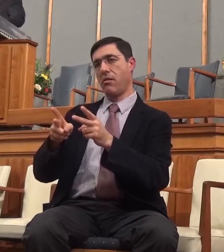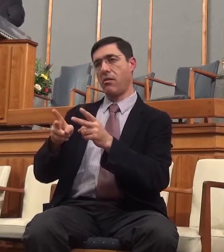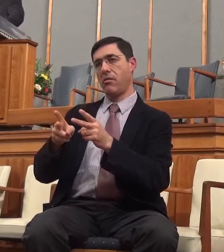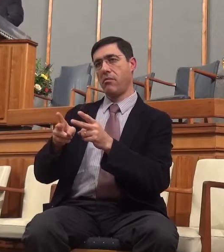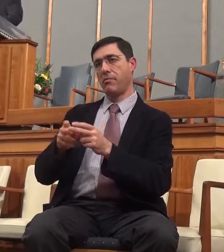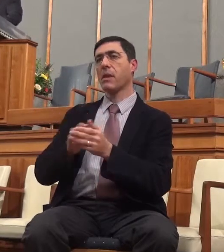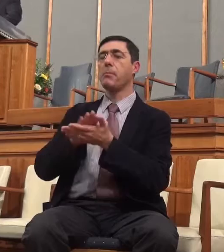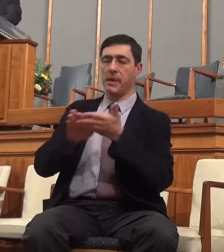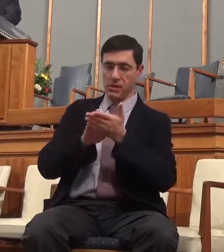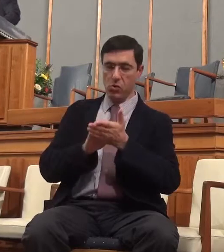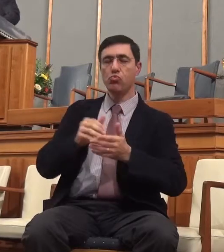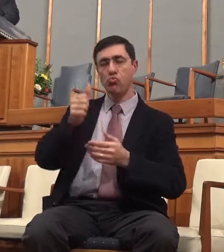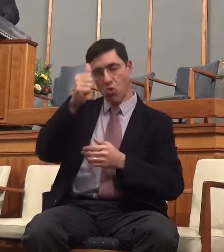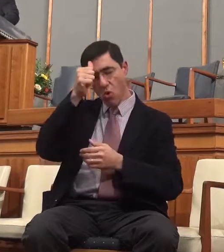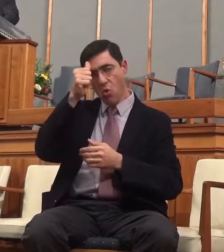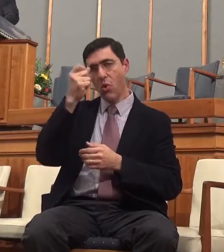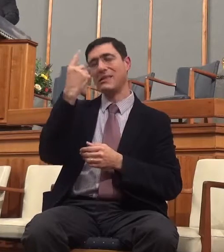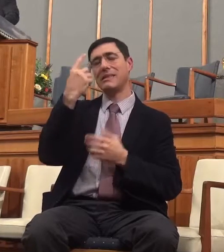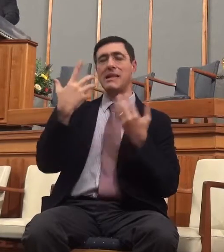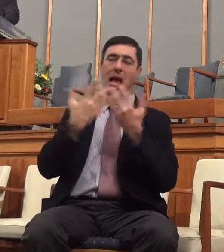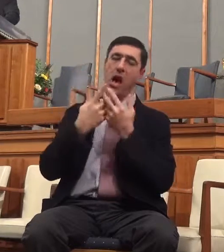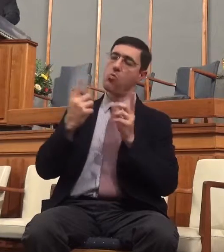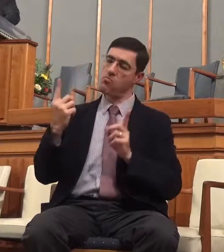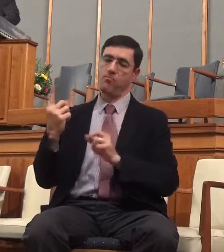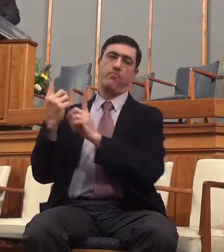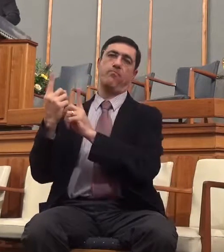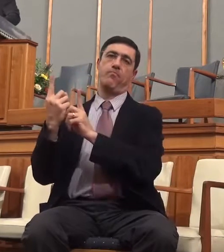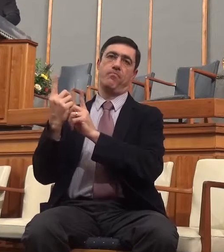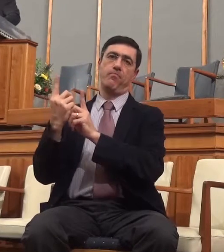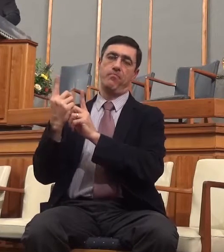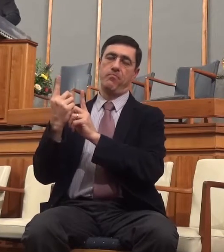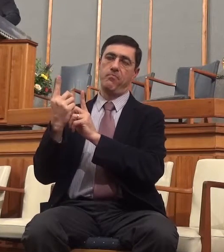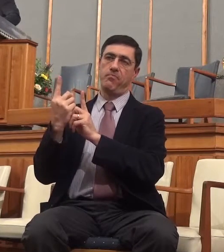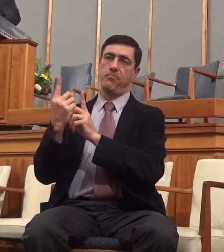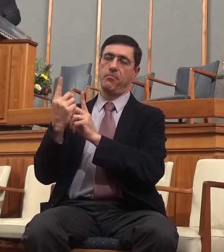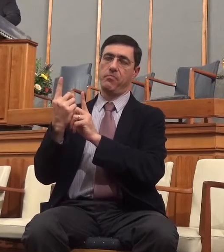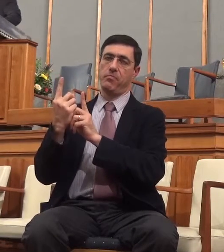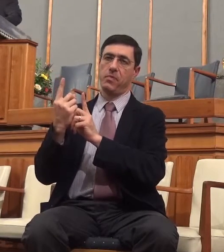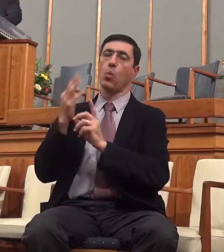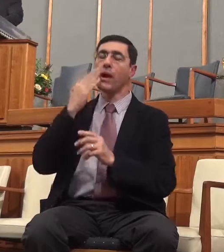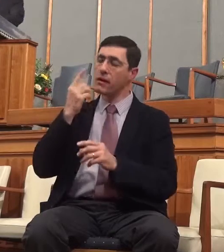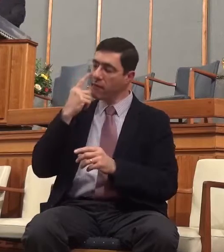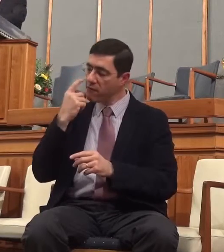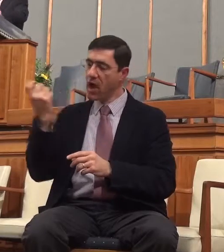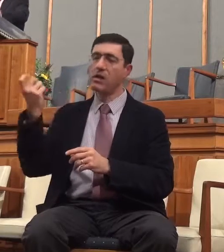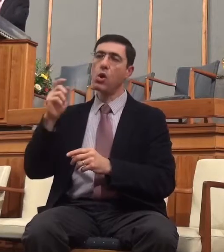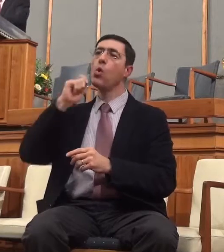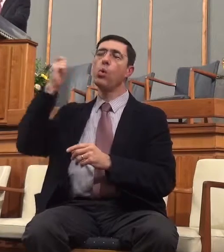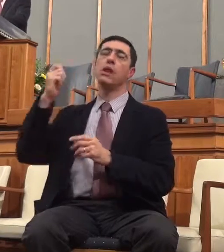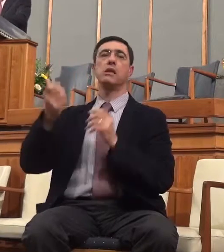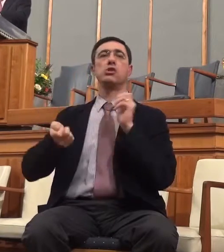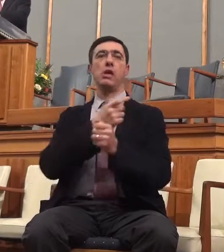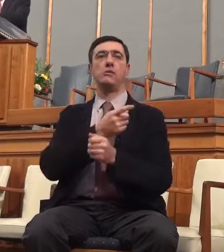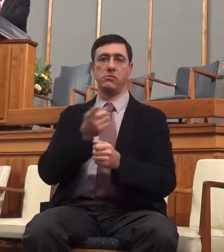to come to Him. And you do come to Him. And you find Him. and he changes you, and then it'll be